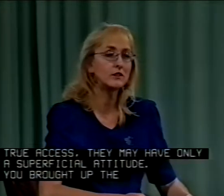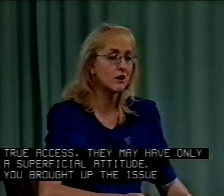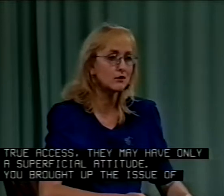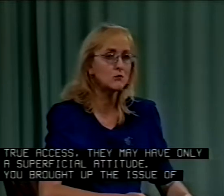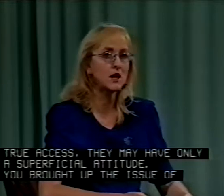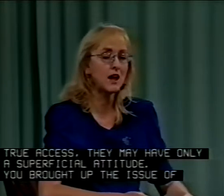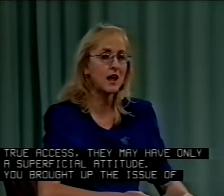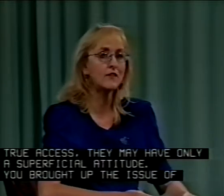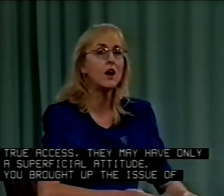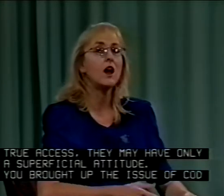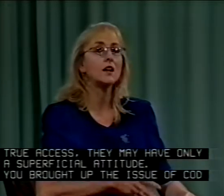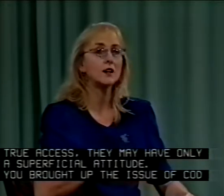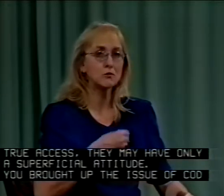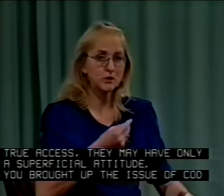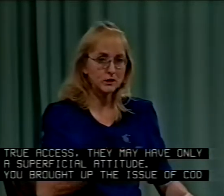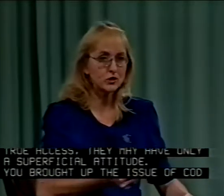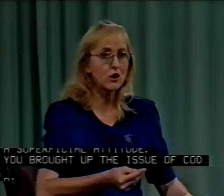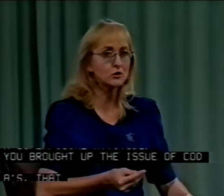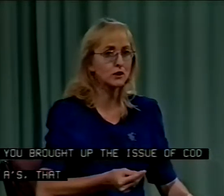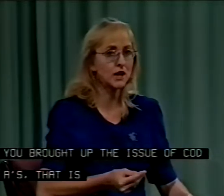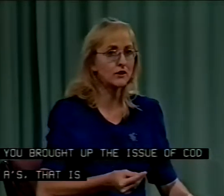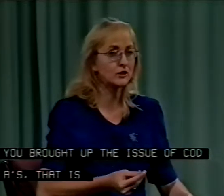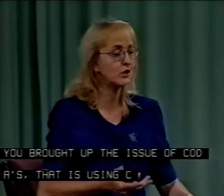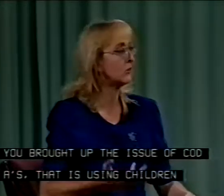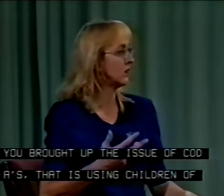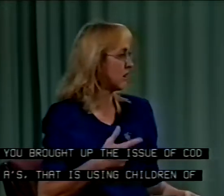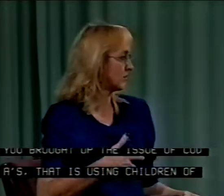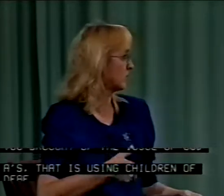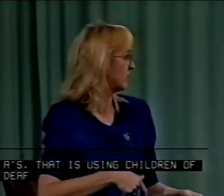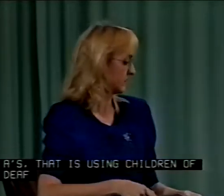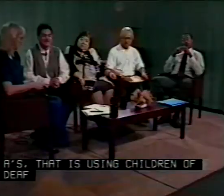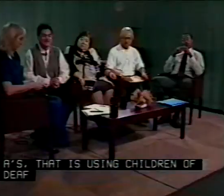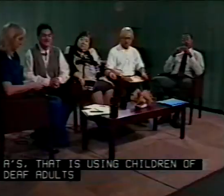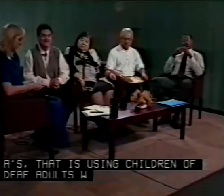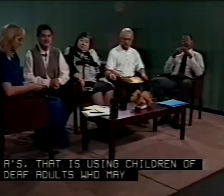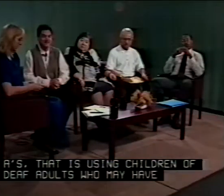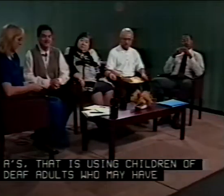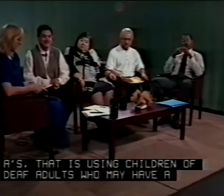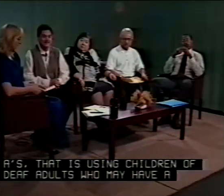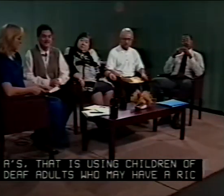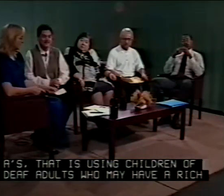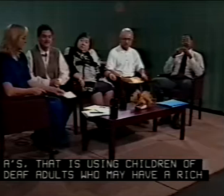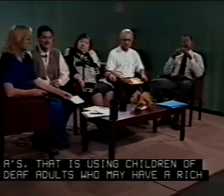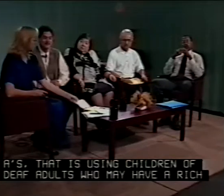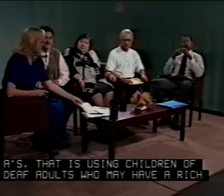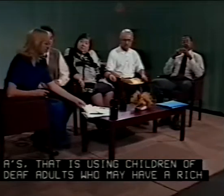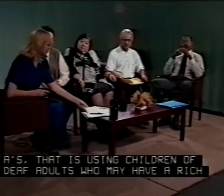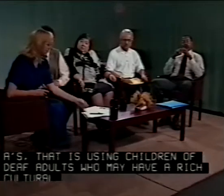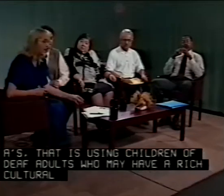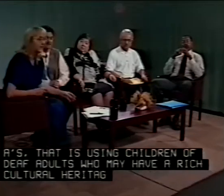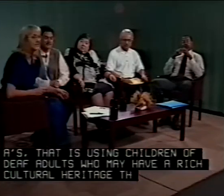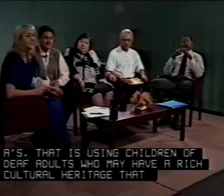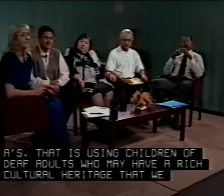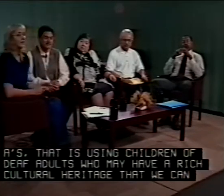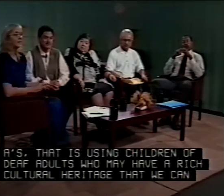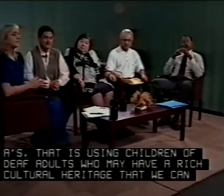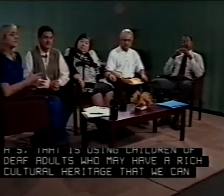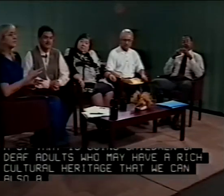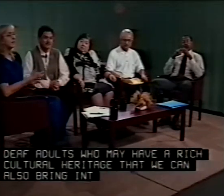adults who may have, again, a rich cultural heritage that we can also bring into the field. And, again, the idea that some of us